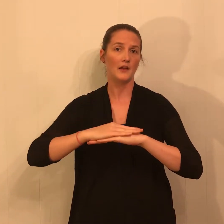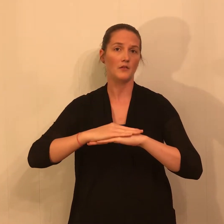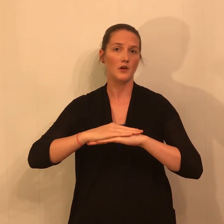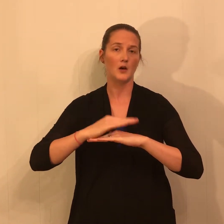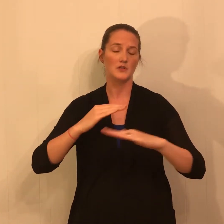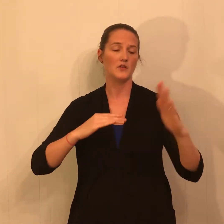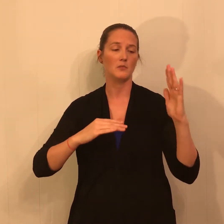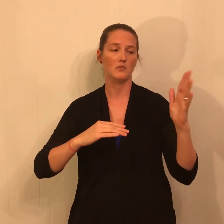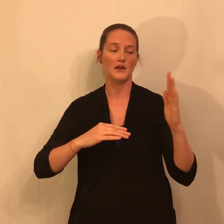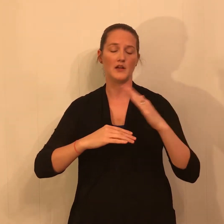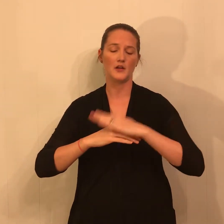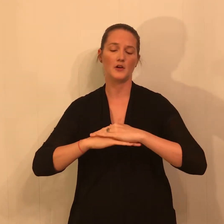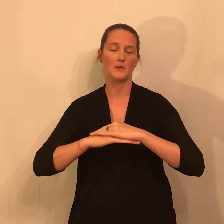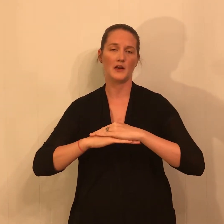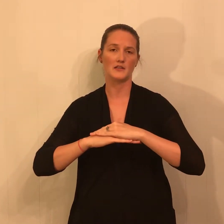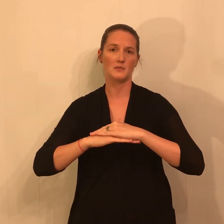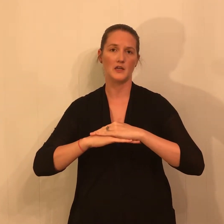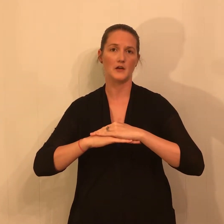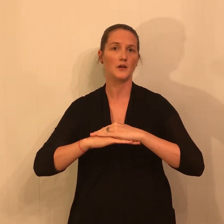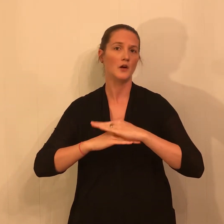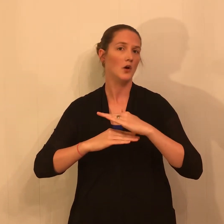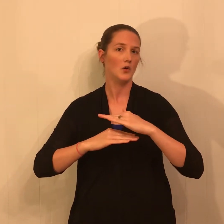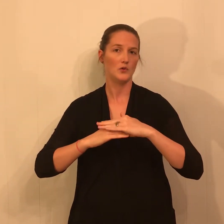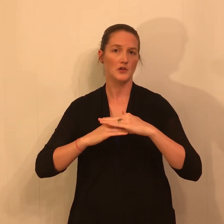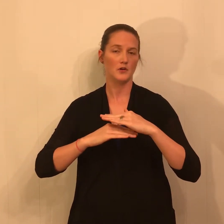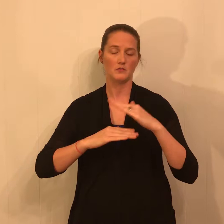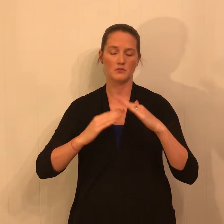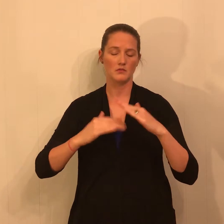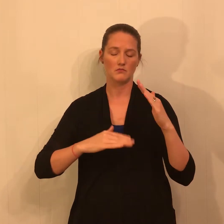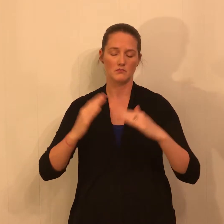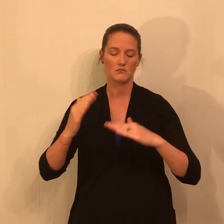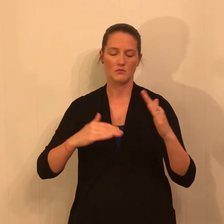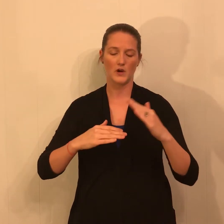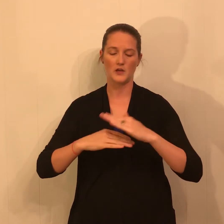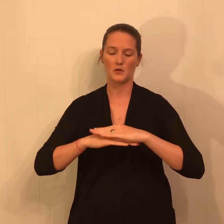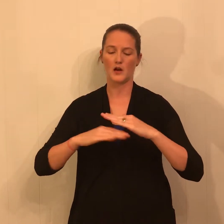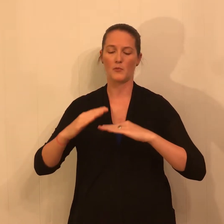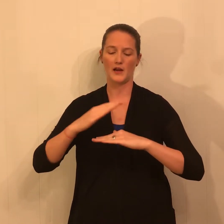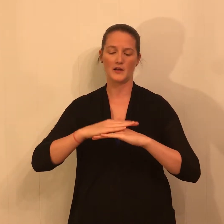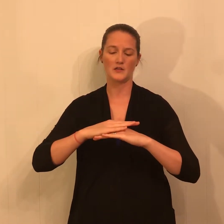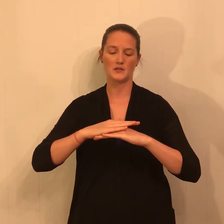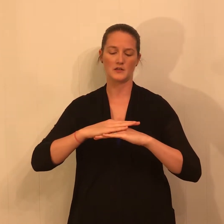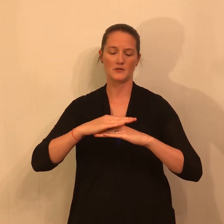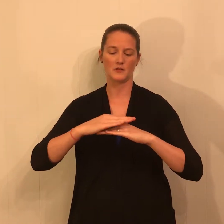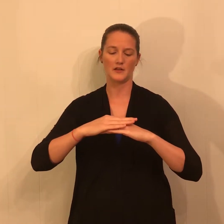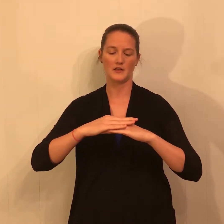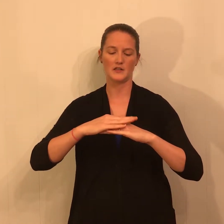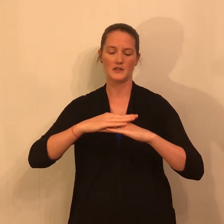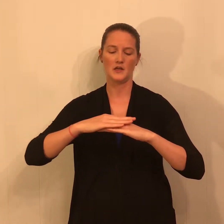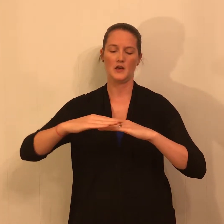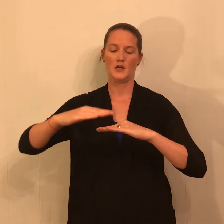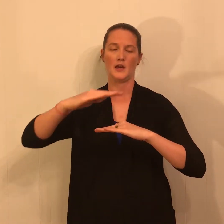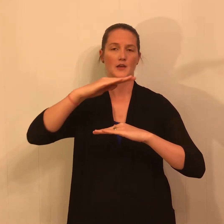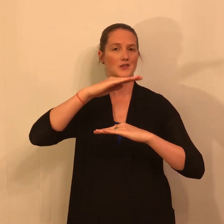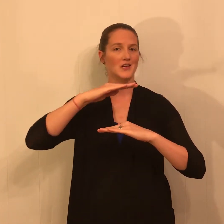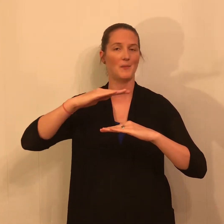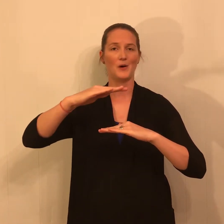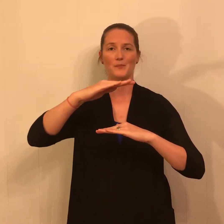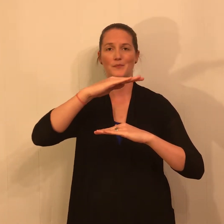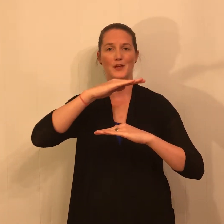on top. So if you're left-handed, your dominant hand is going to be here, whichever way you are. I'm right-handed, so it's going to look like this. And you just come up and you